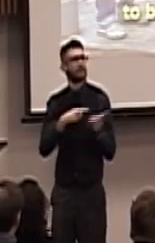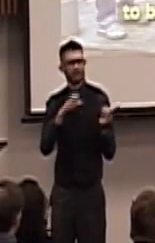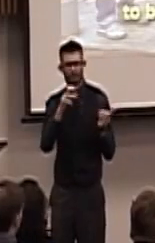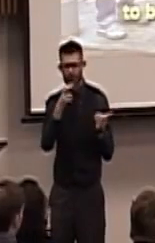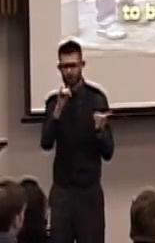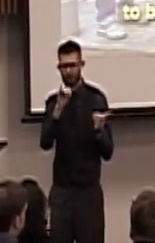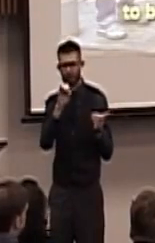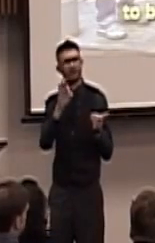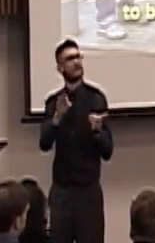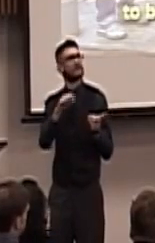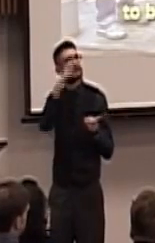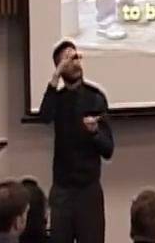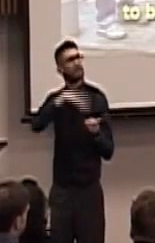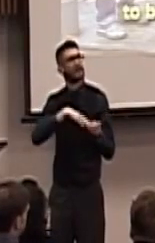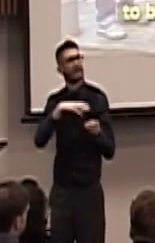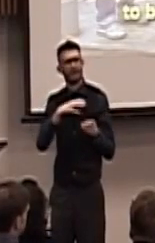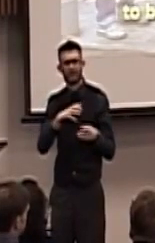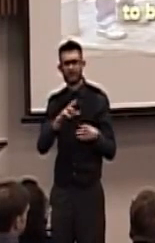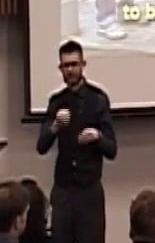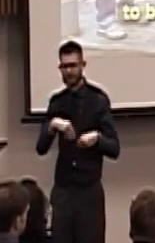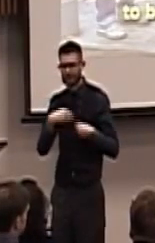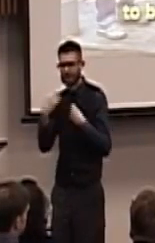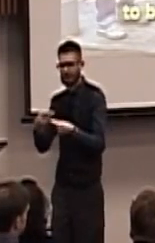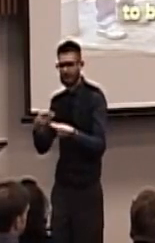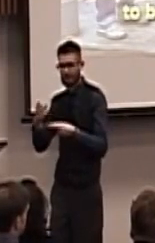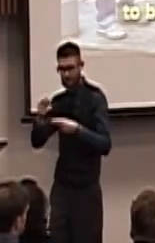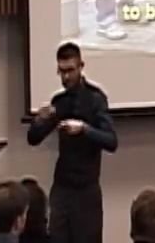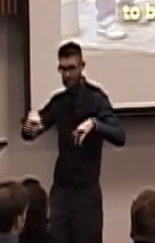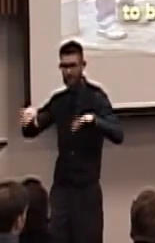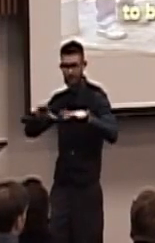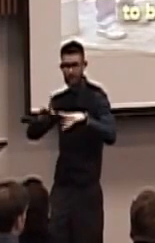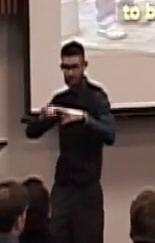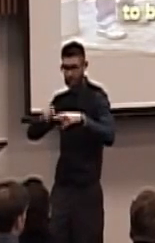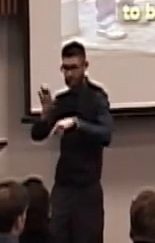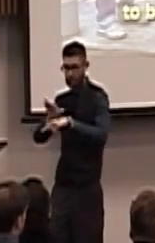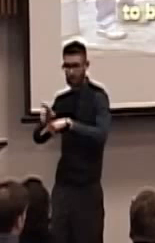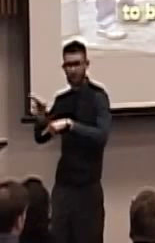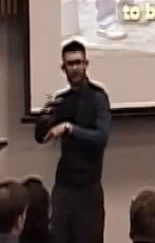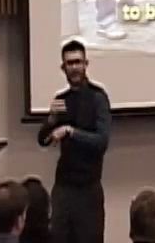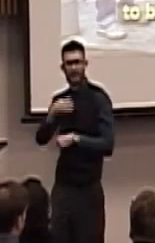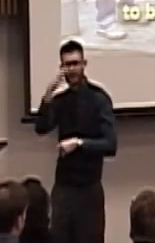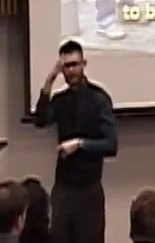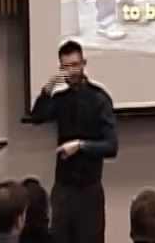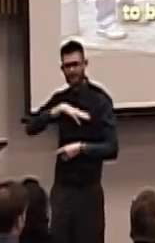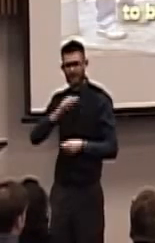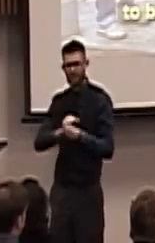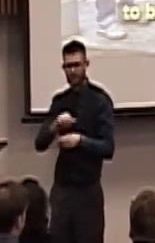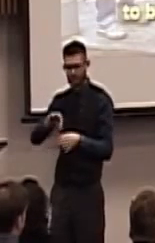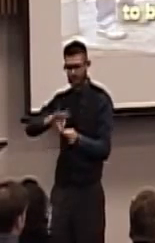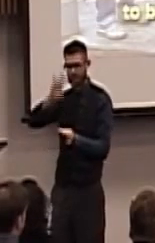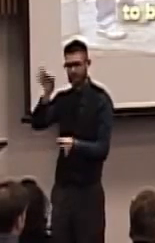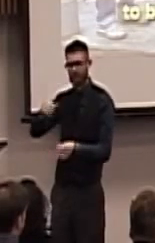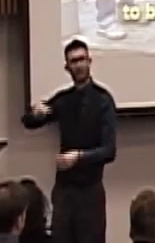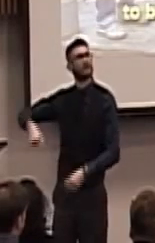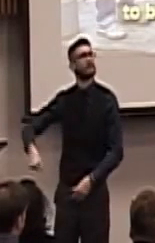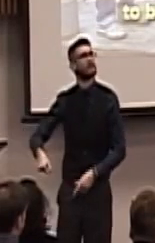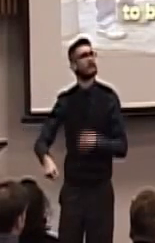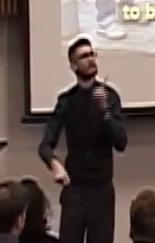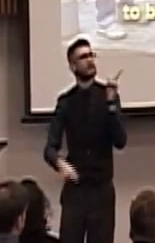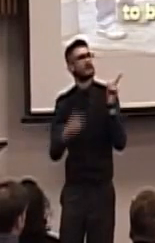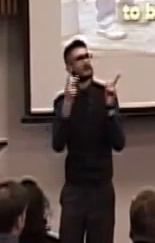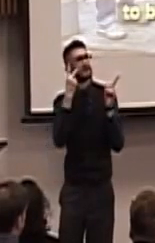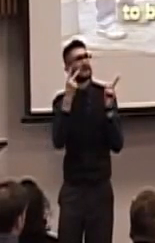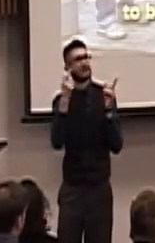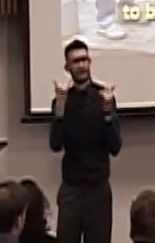church, and then the guy with the cane is the present chief of Pajok, and